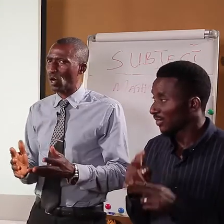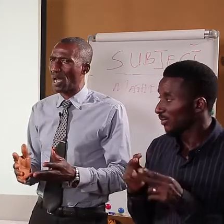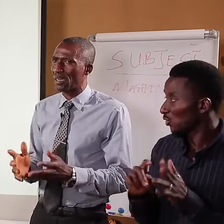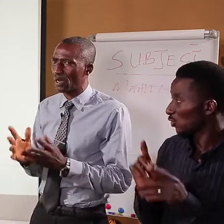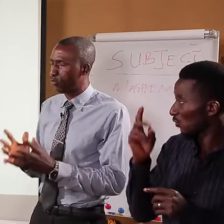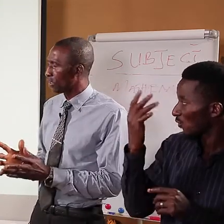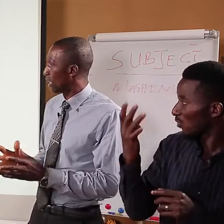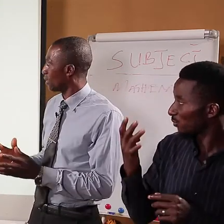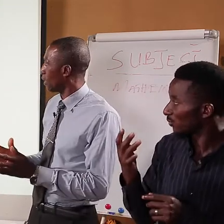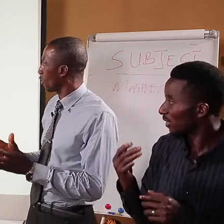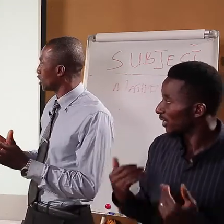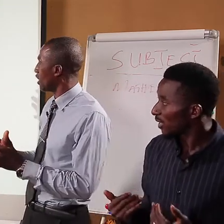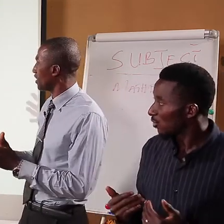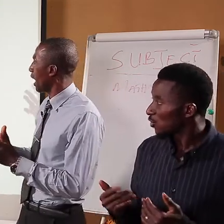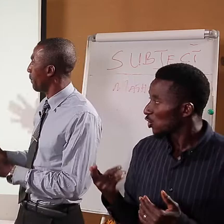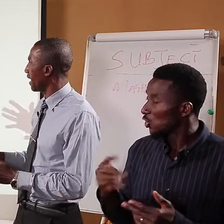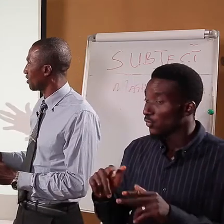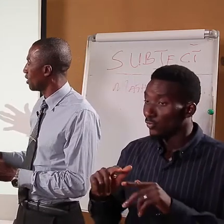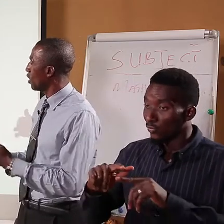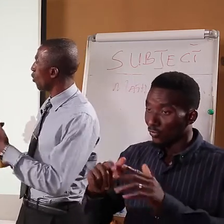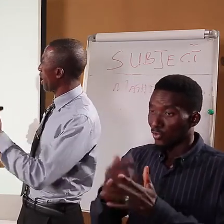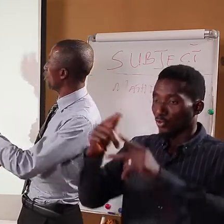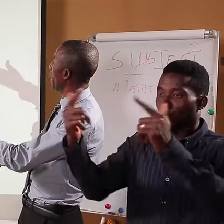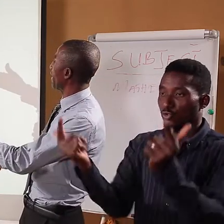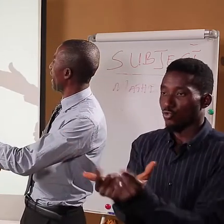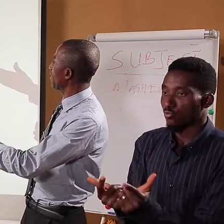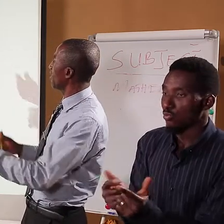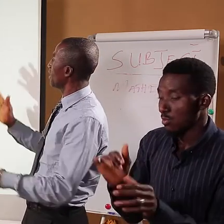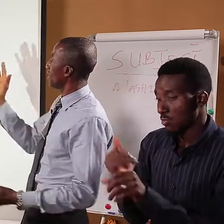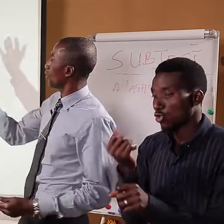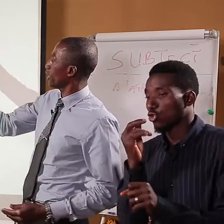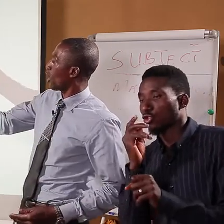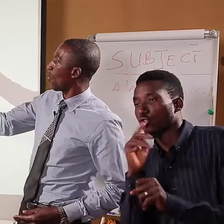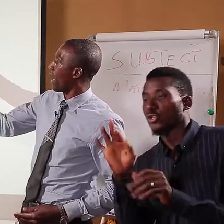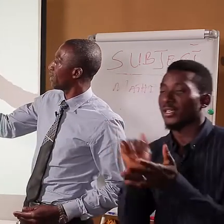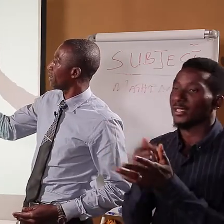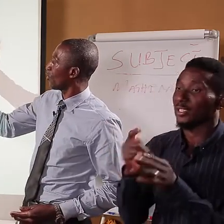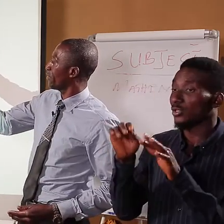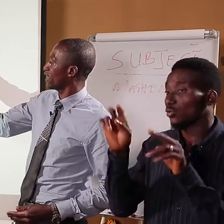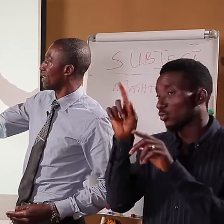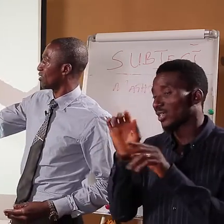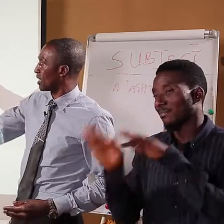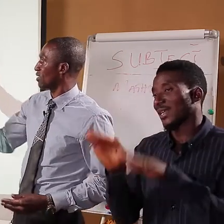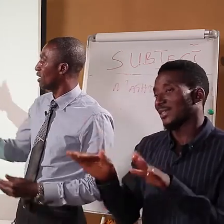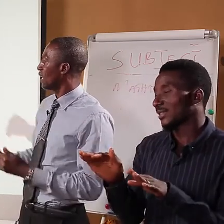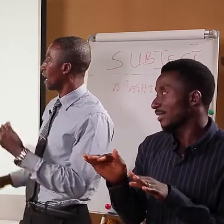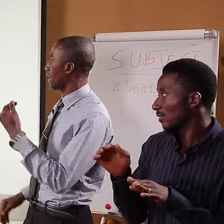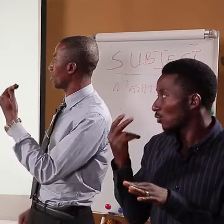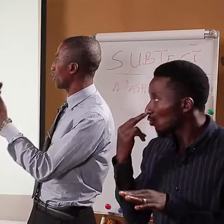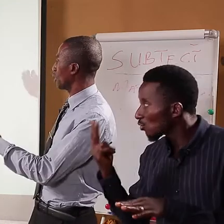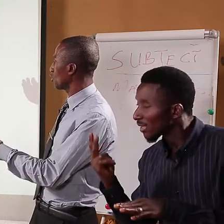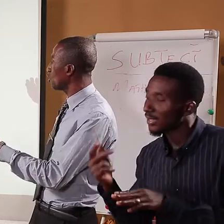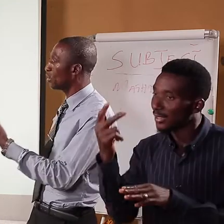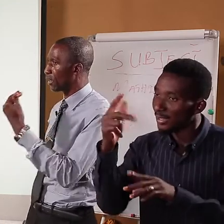make sure the equations are balanced. When you look at x, in equation 1, the coefficient is 6.